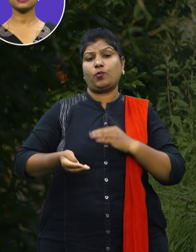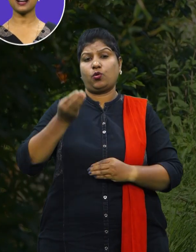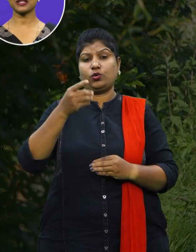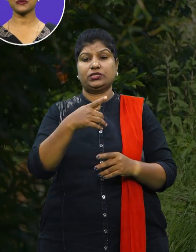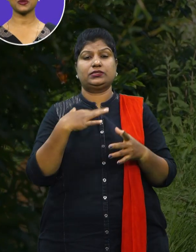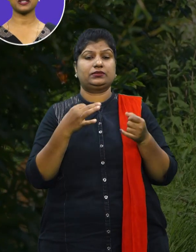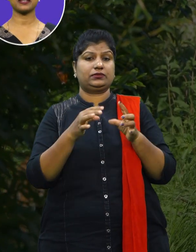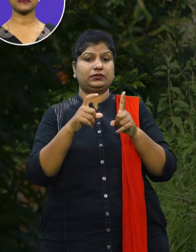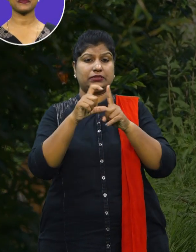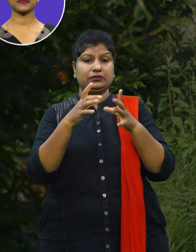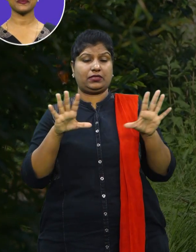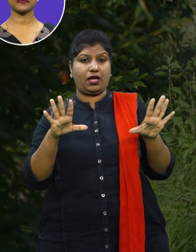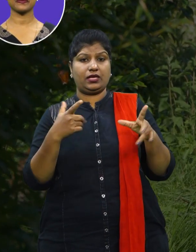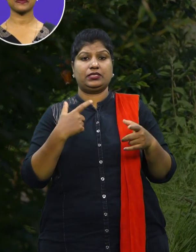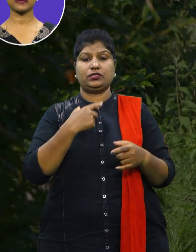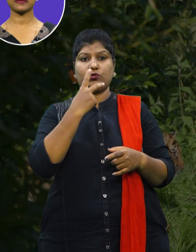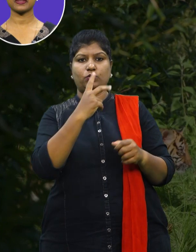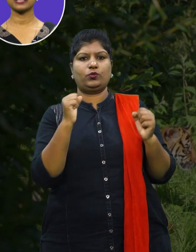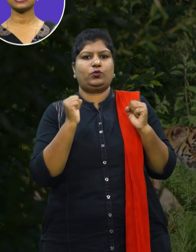threatened carnivore.